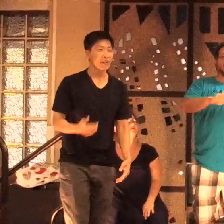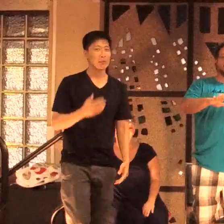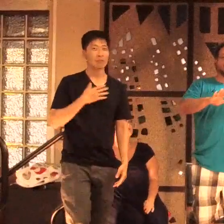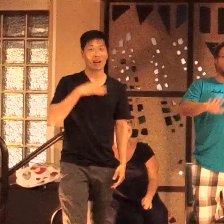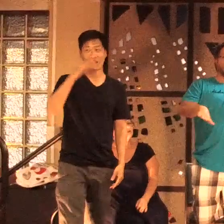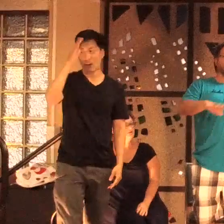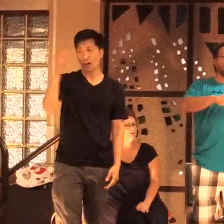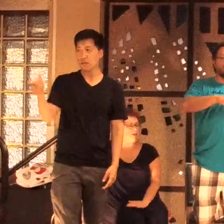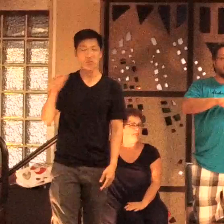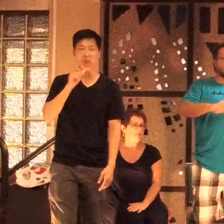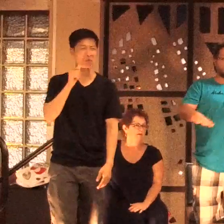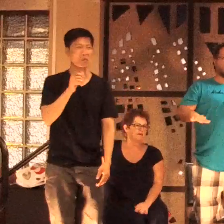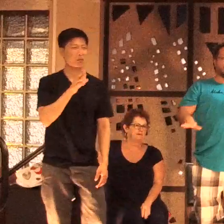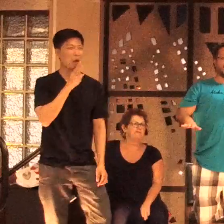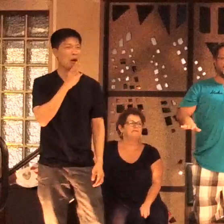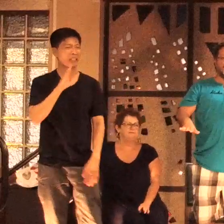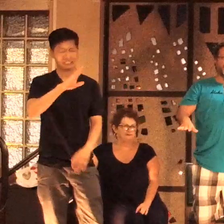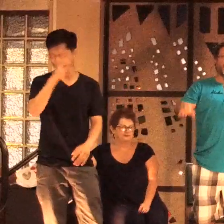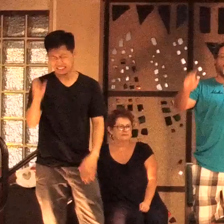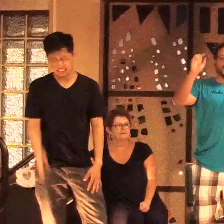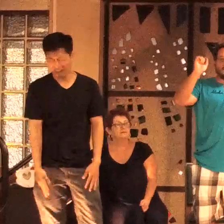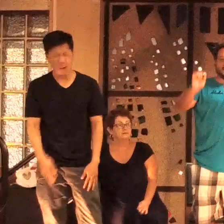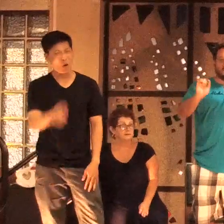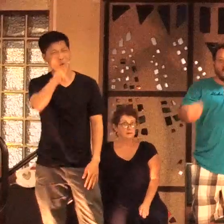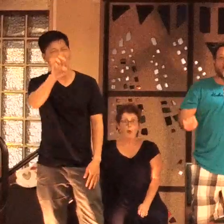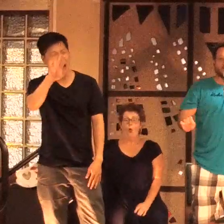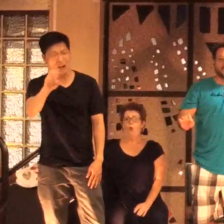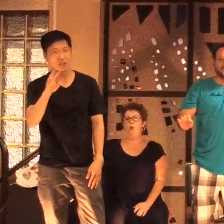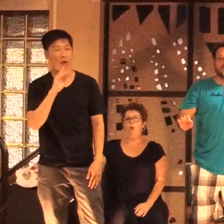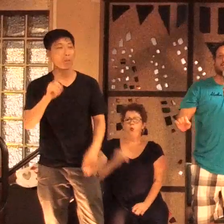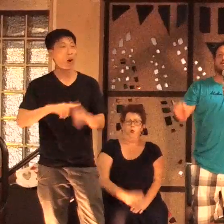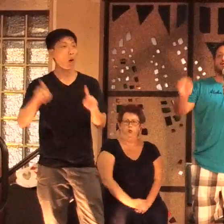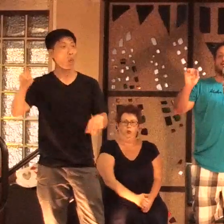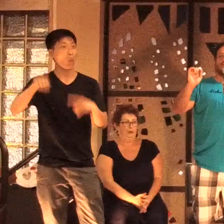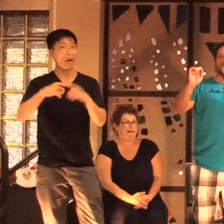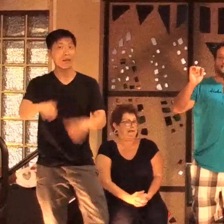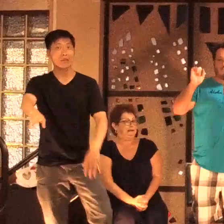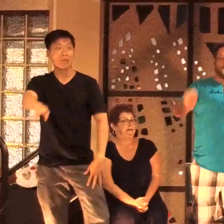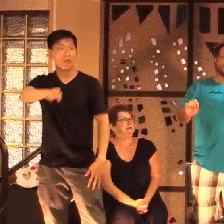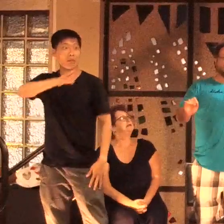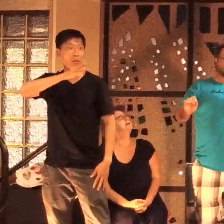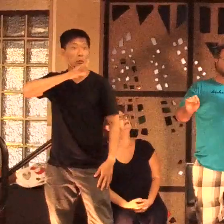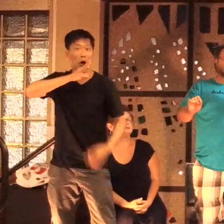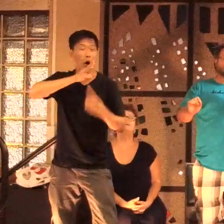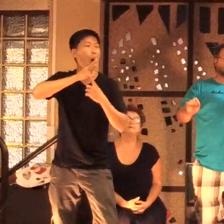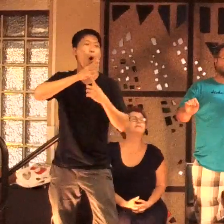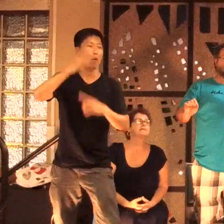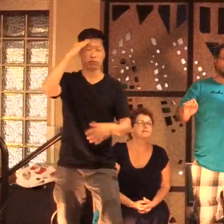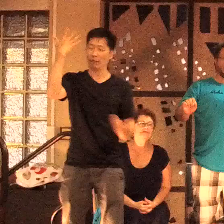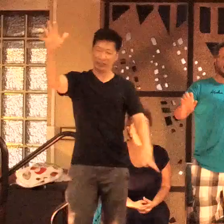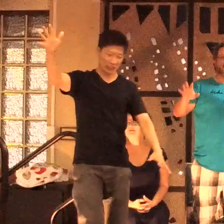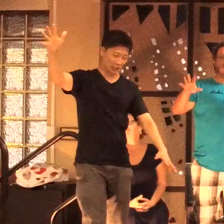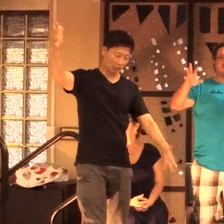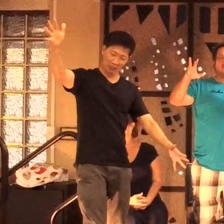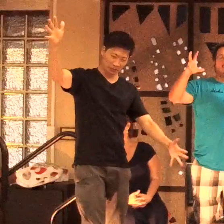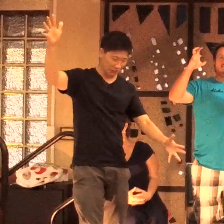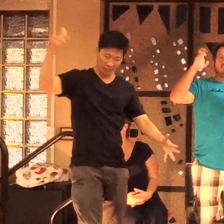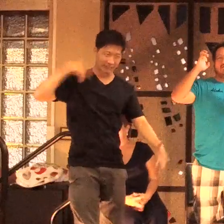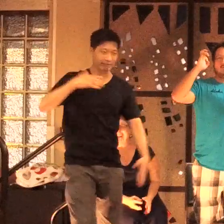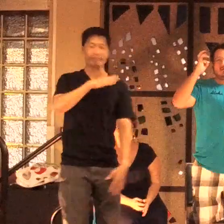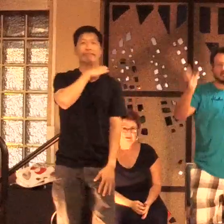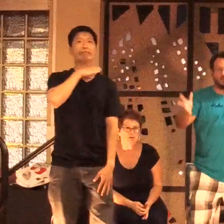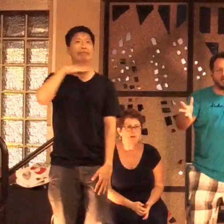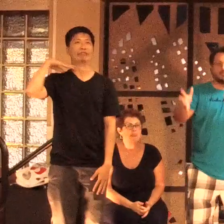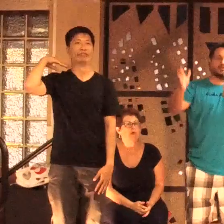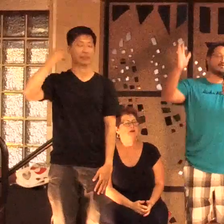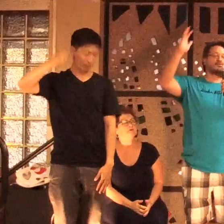My dad doesn't talk. He rarely ever talks. But when my dad talks, we're in trouble. It's like,